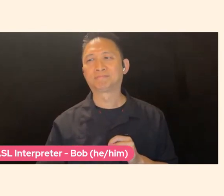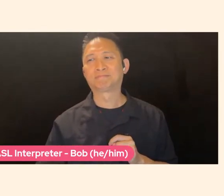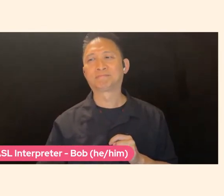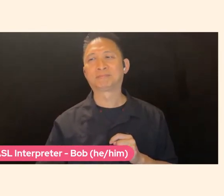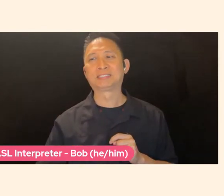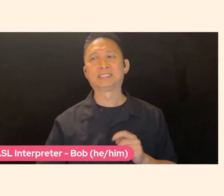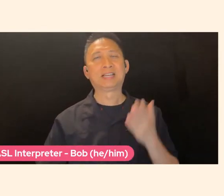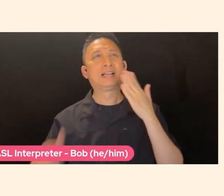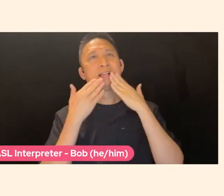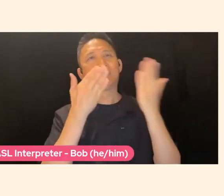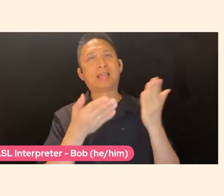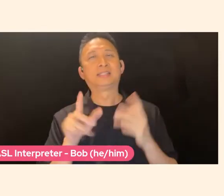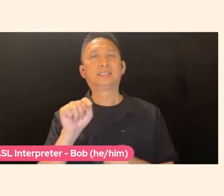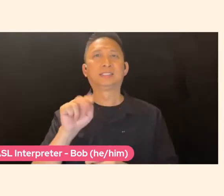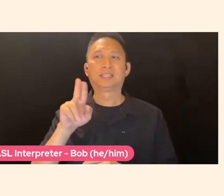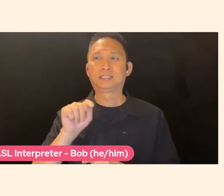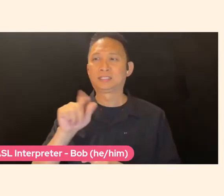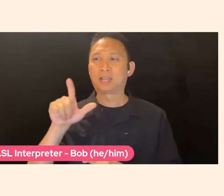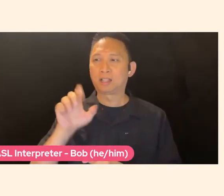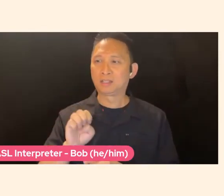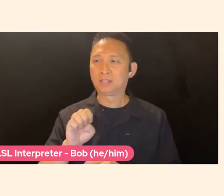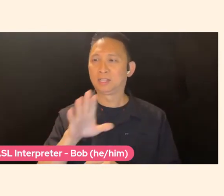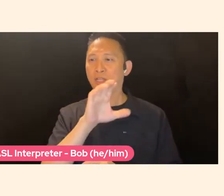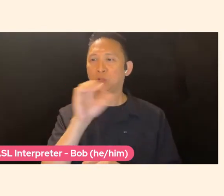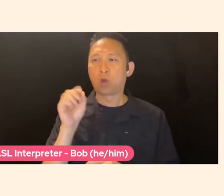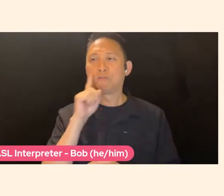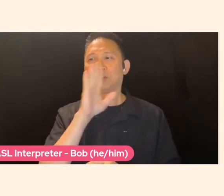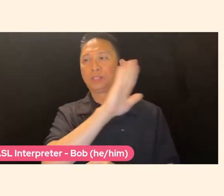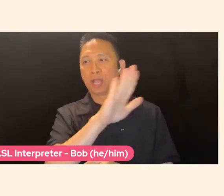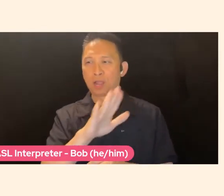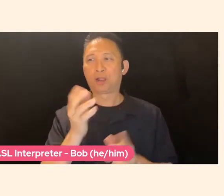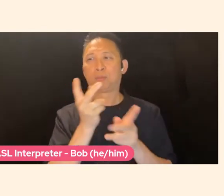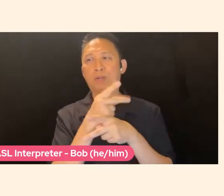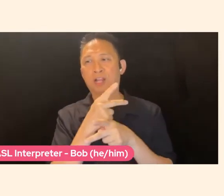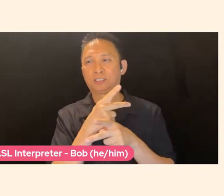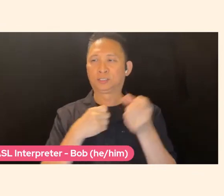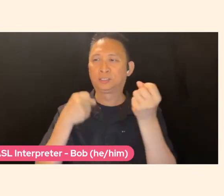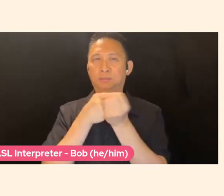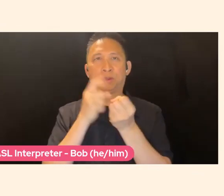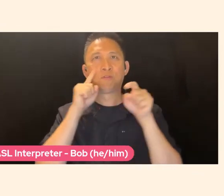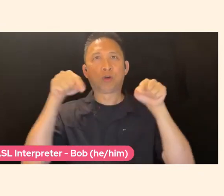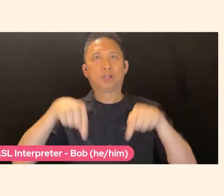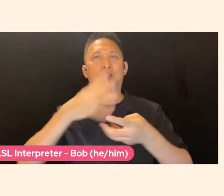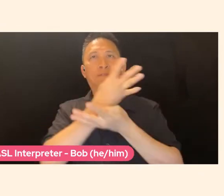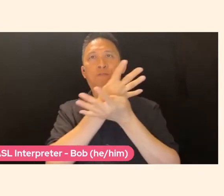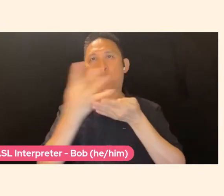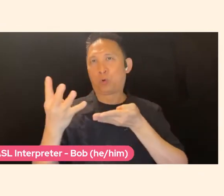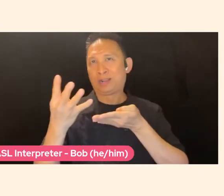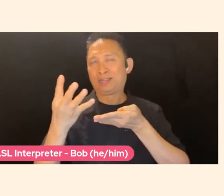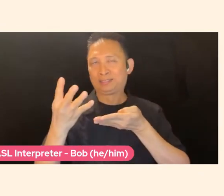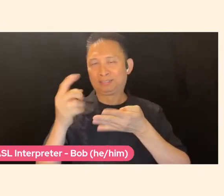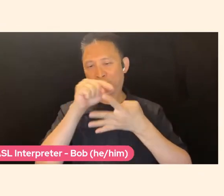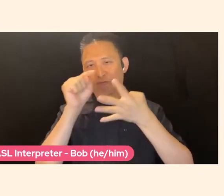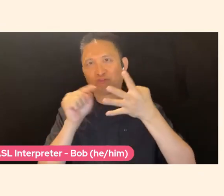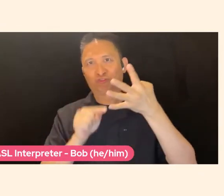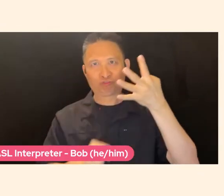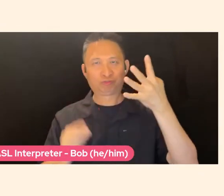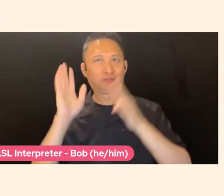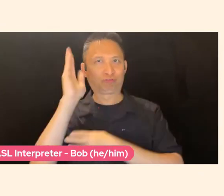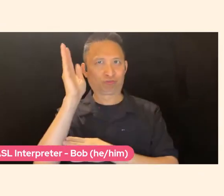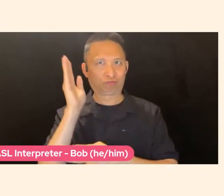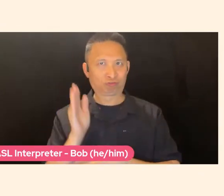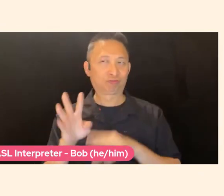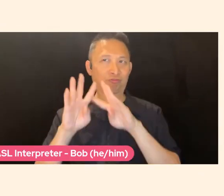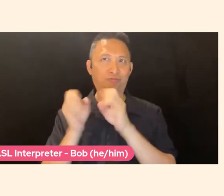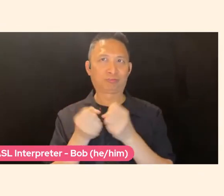production support and facilitation throughout this 4-week series. We could not be here without them. Remember, your